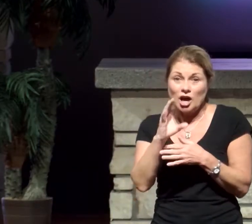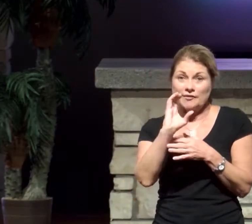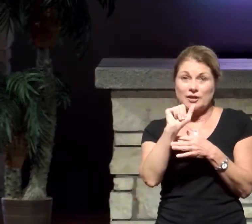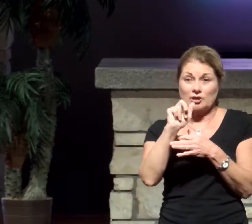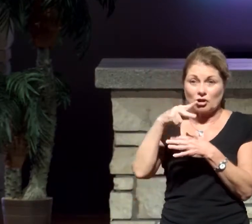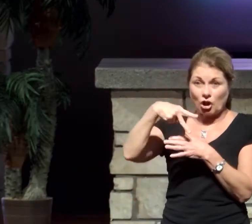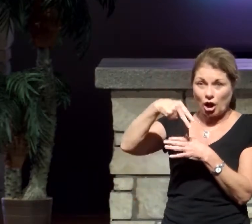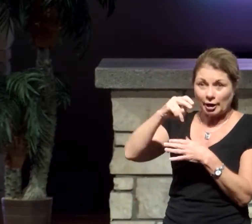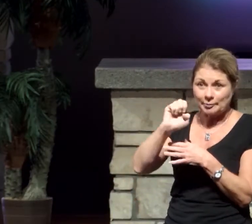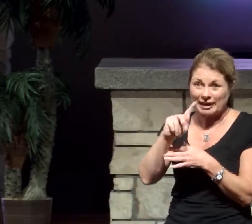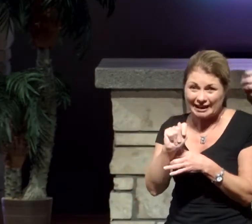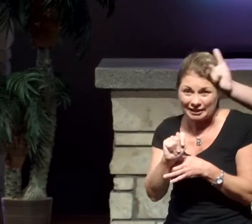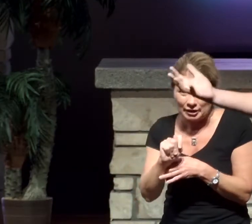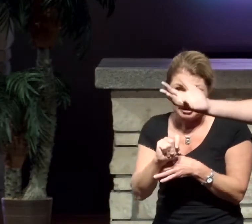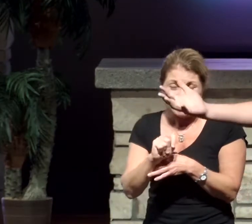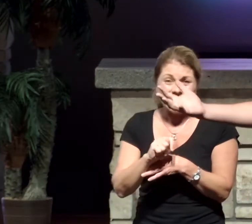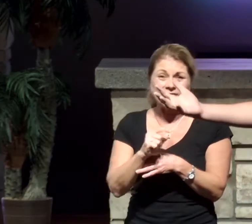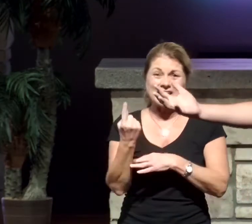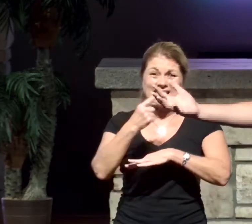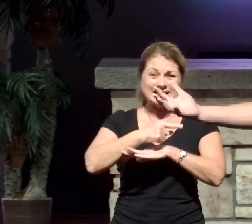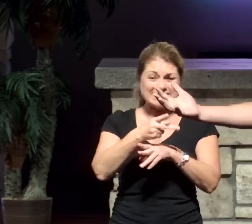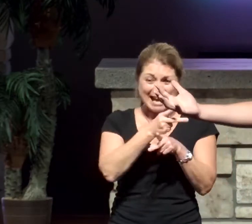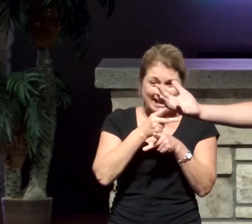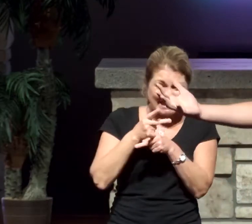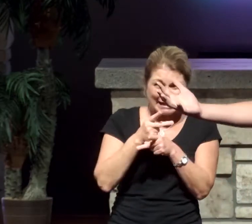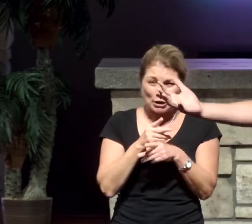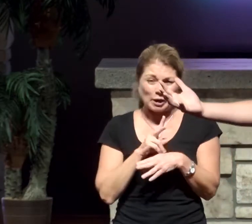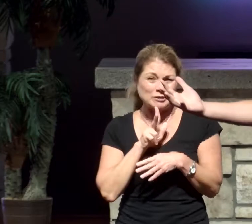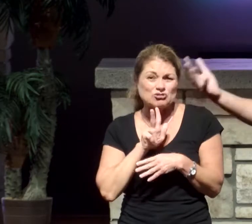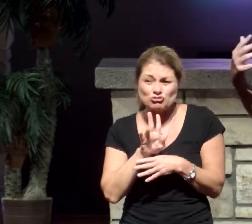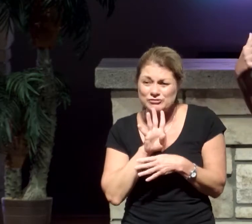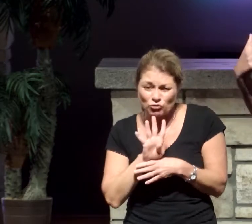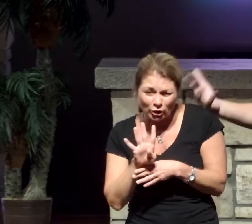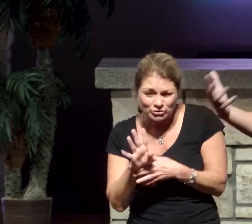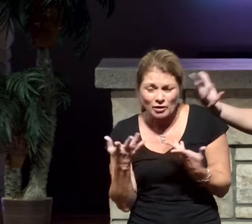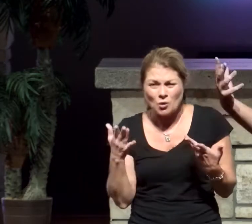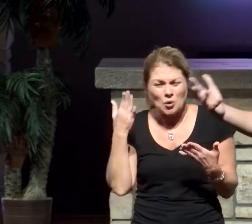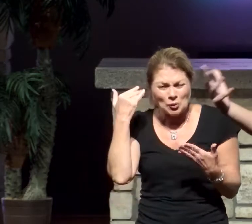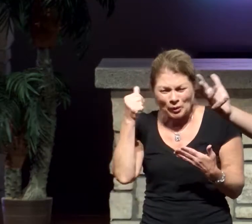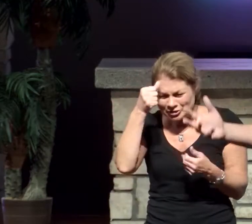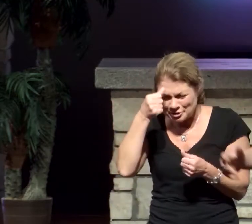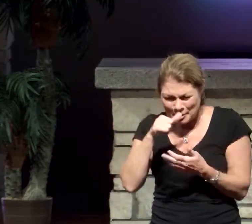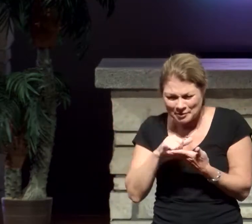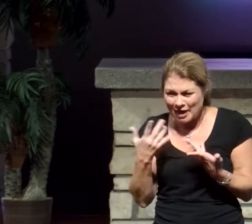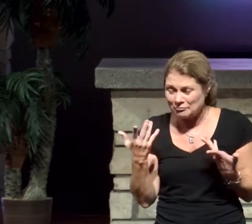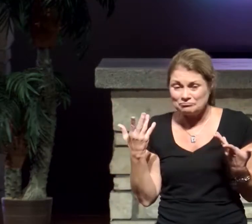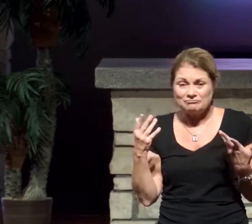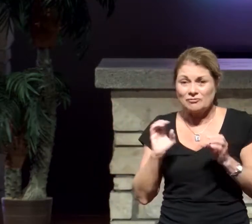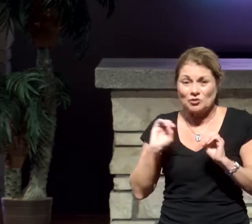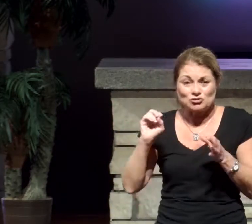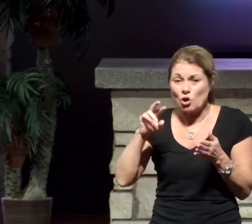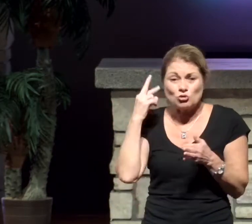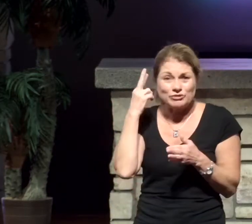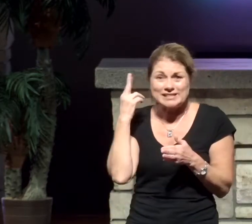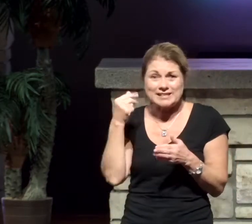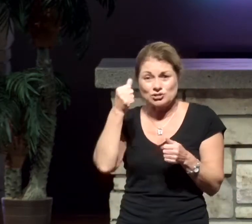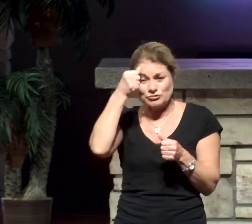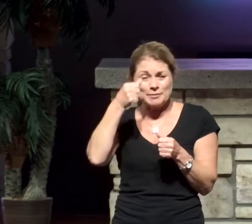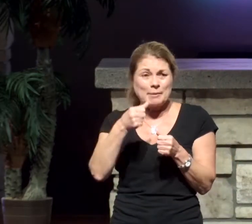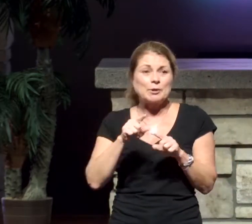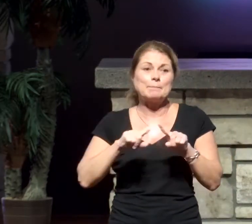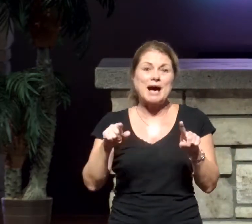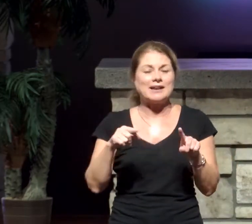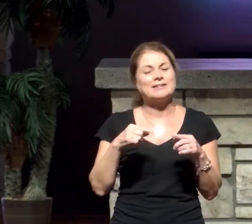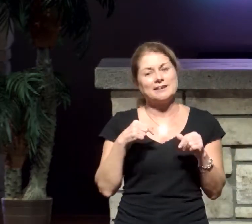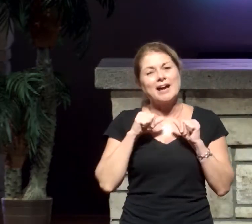I was 3 and 4 years old. Why do I remember that? It doesn't serve any purpose in my life, and yet it continues to be